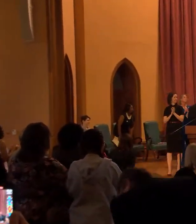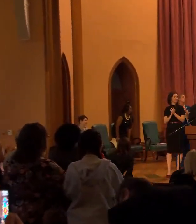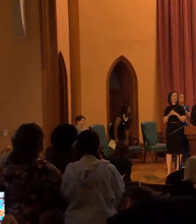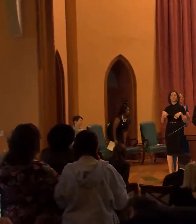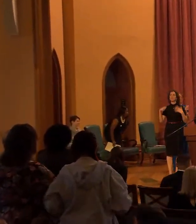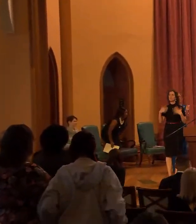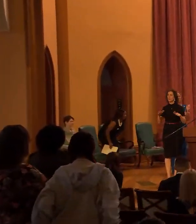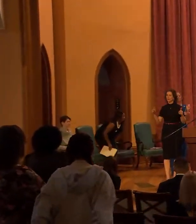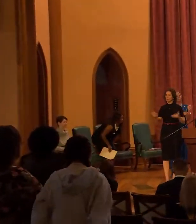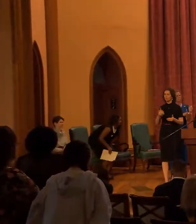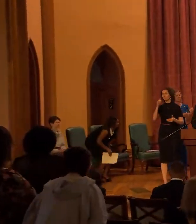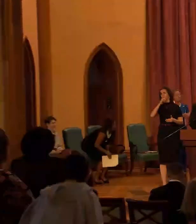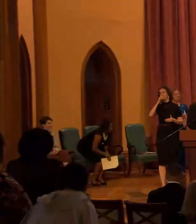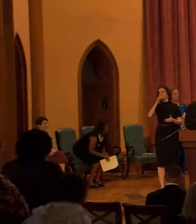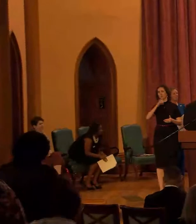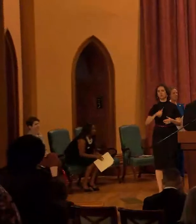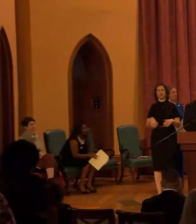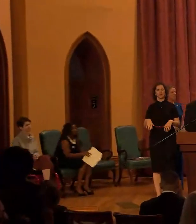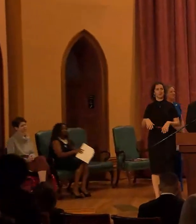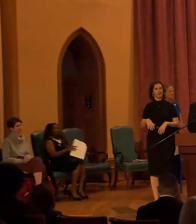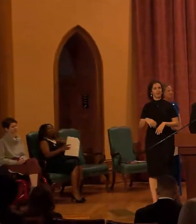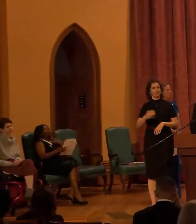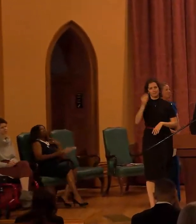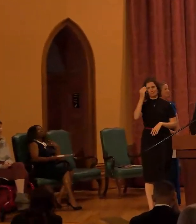Man, quite an introduction, gotta tell you.